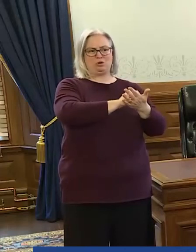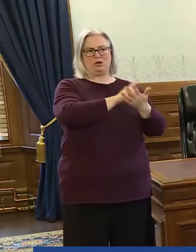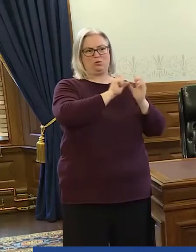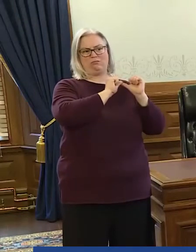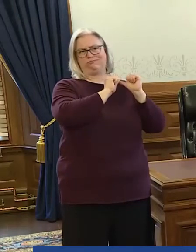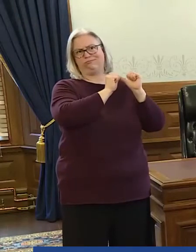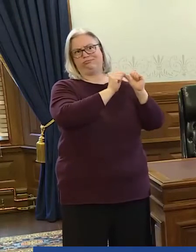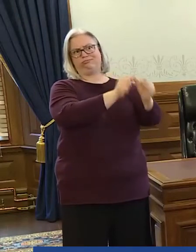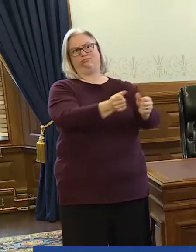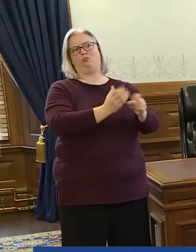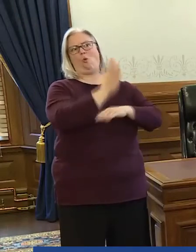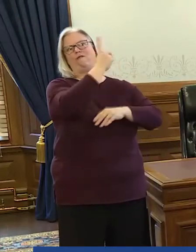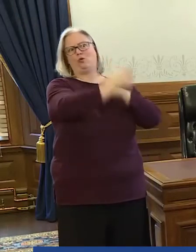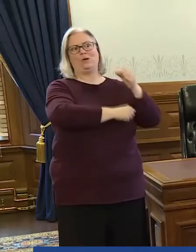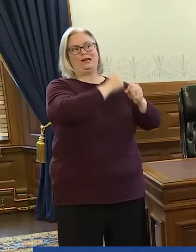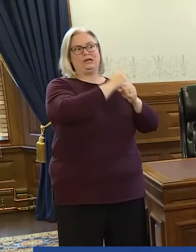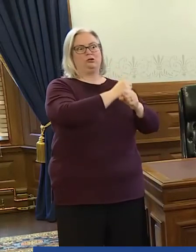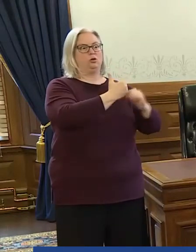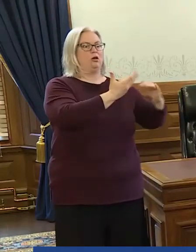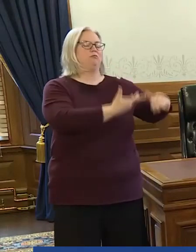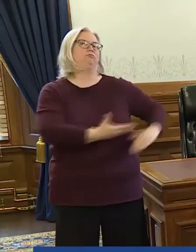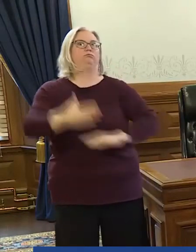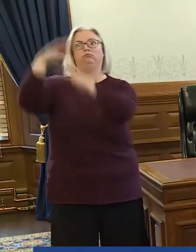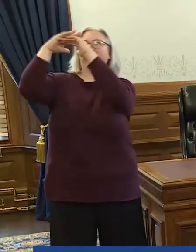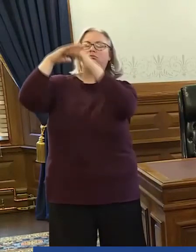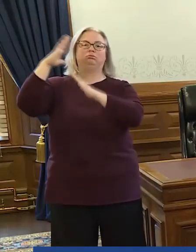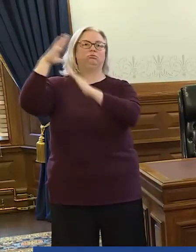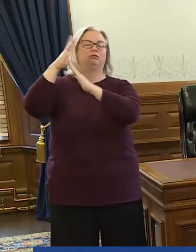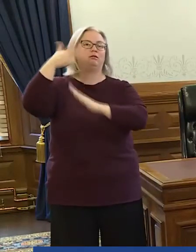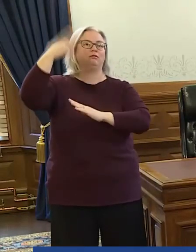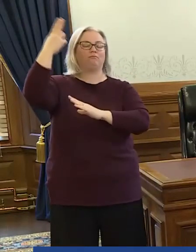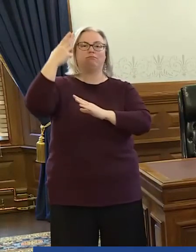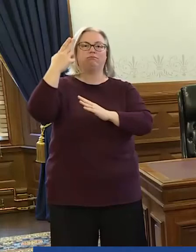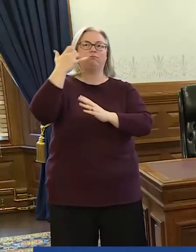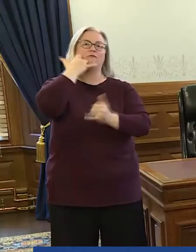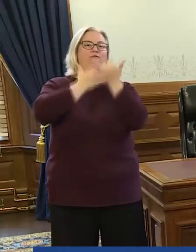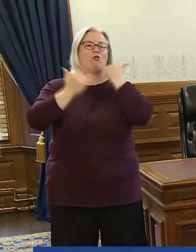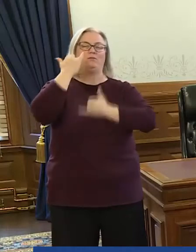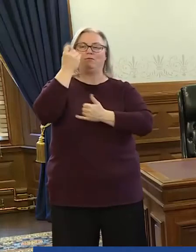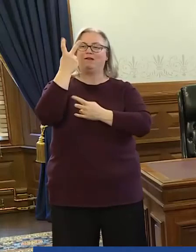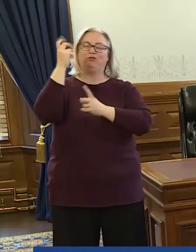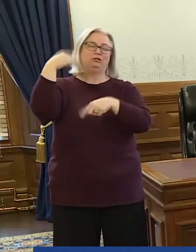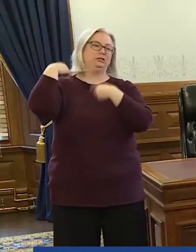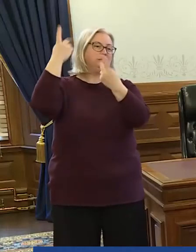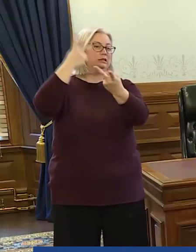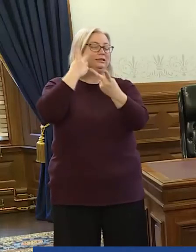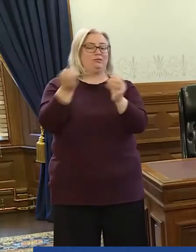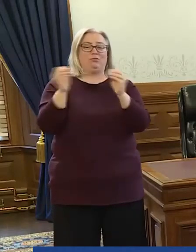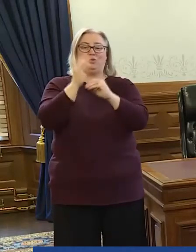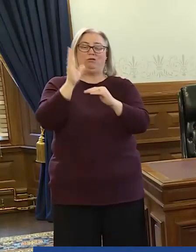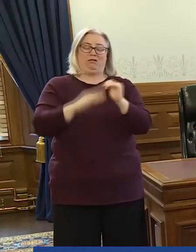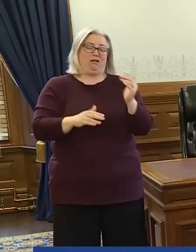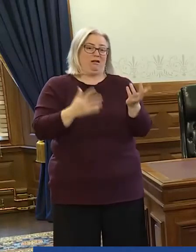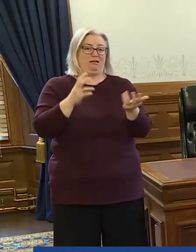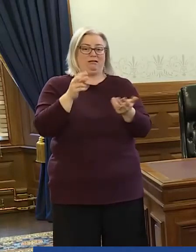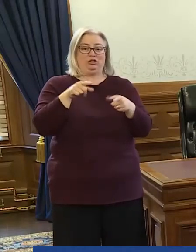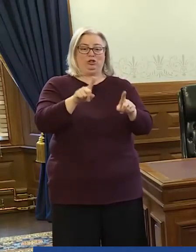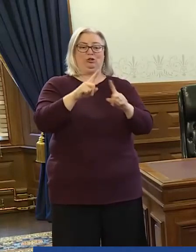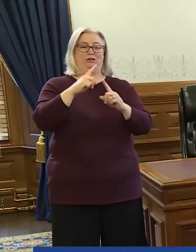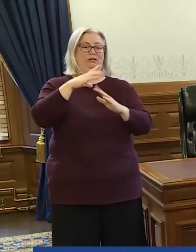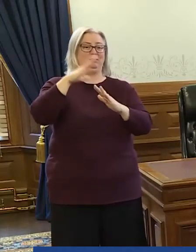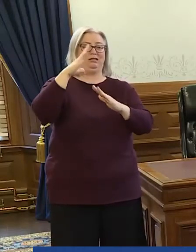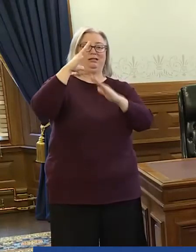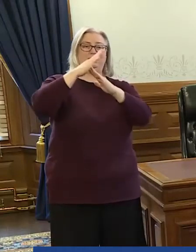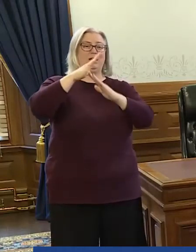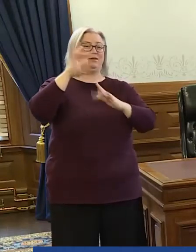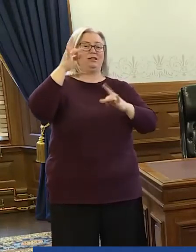for well over a year, to the highest call volumes we have ever seen, higher than even during the height of the